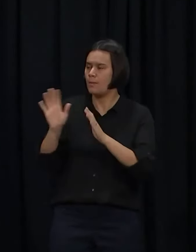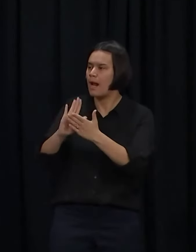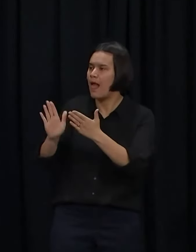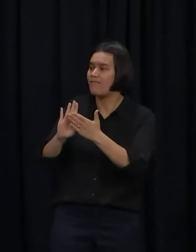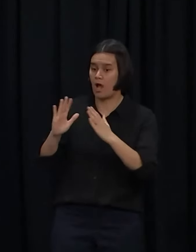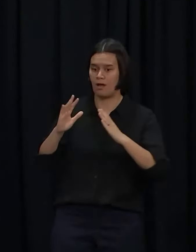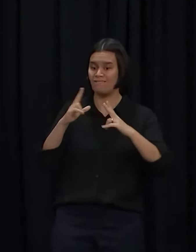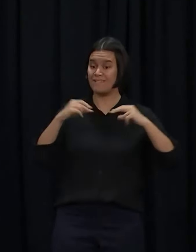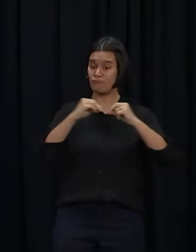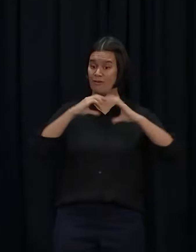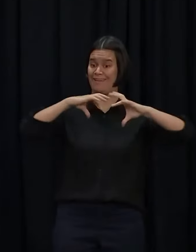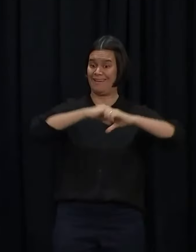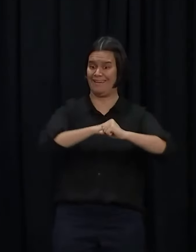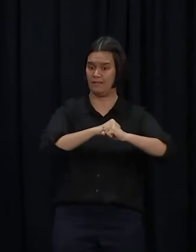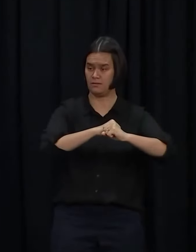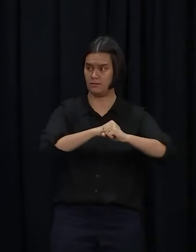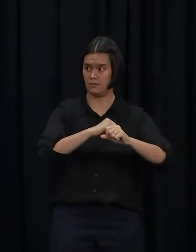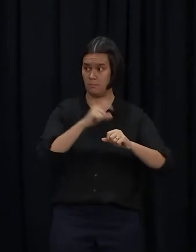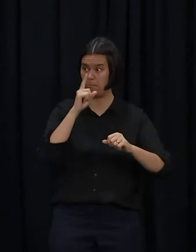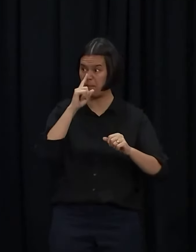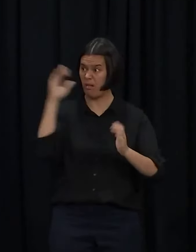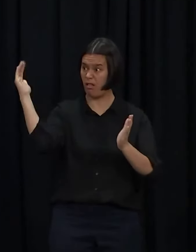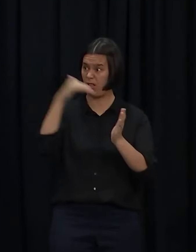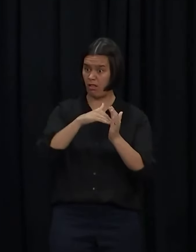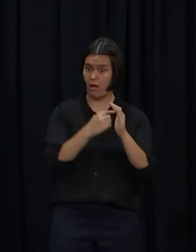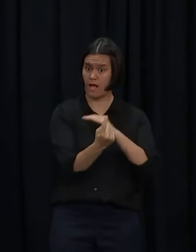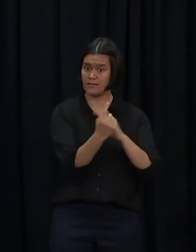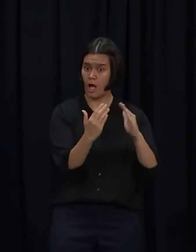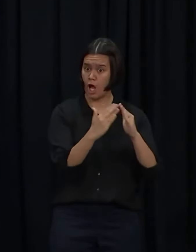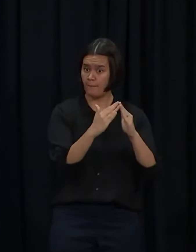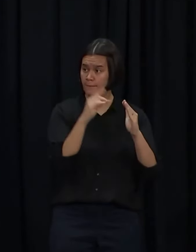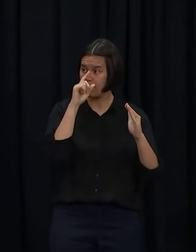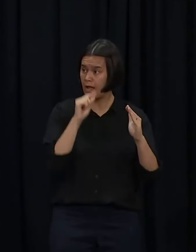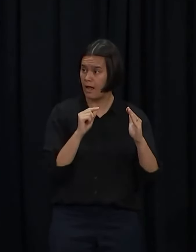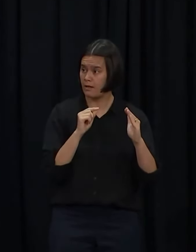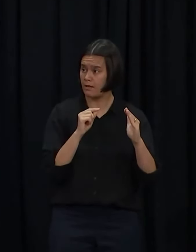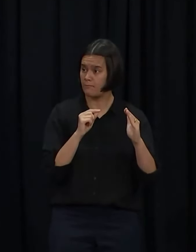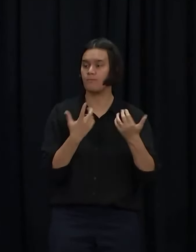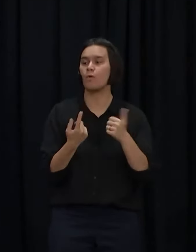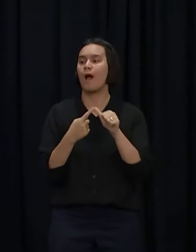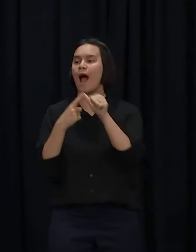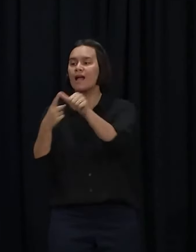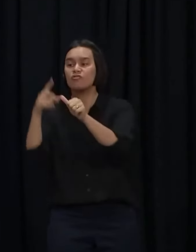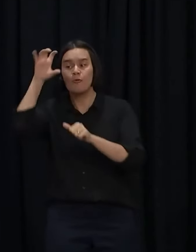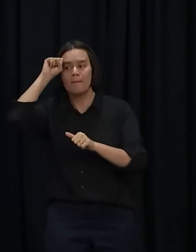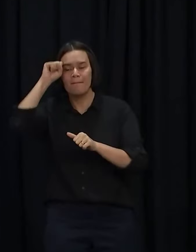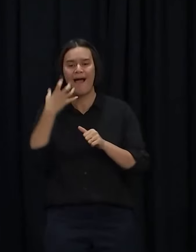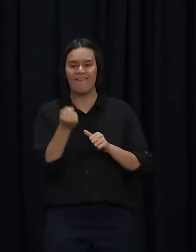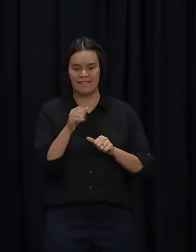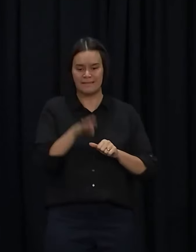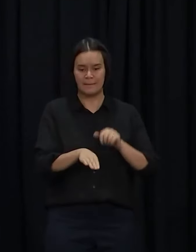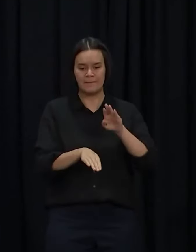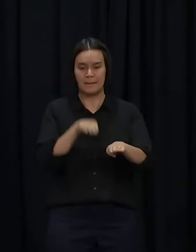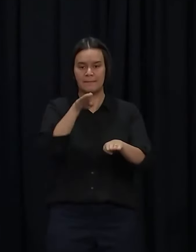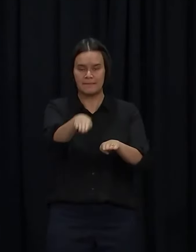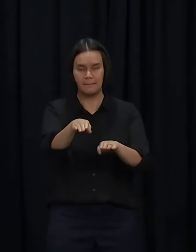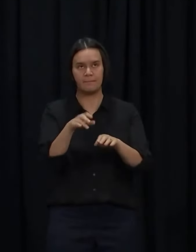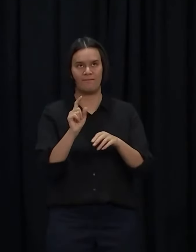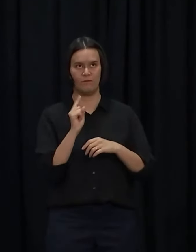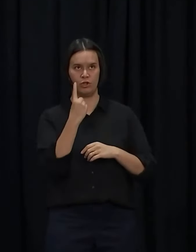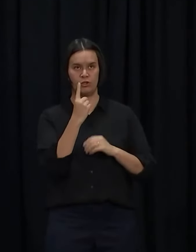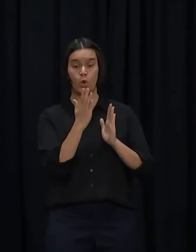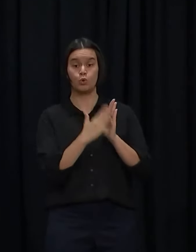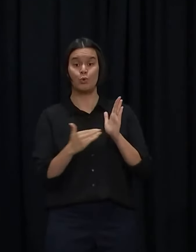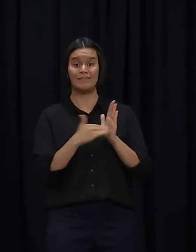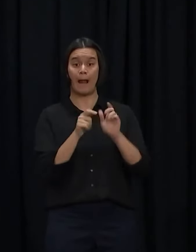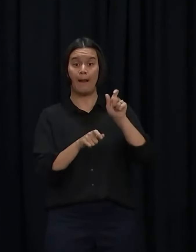Feb you'll date? recall that we remembered that we moved the reopening for New Zealanders in Australia, then the staging after that was for the rest of the world, and then it was for